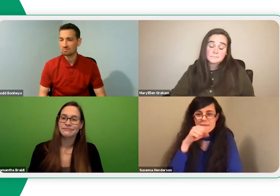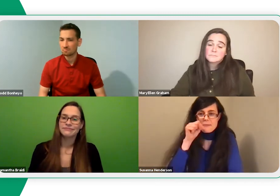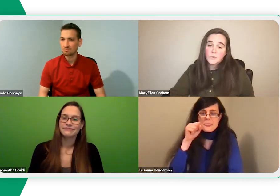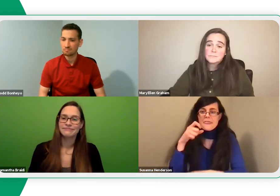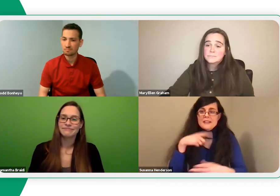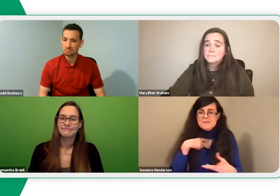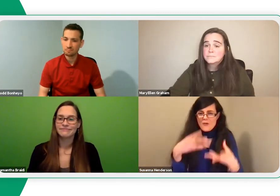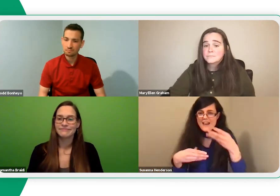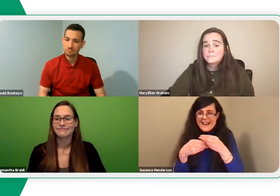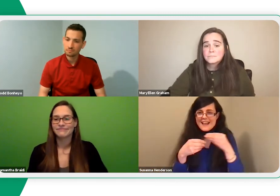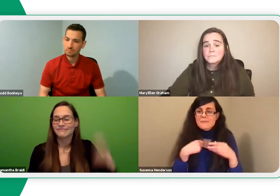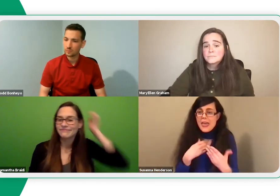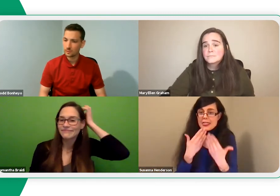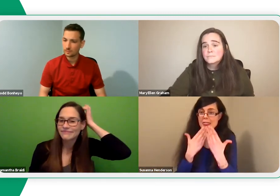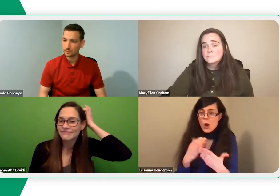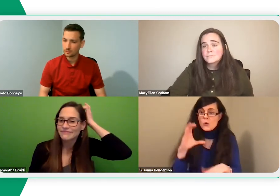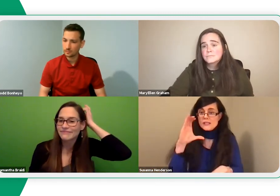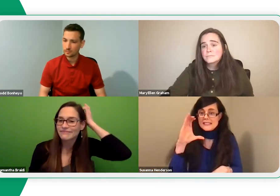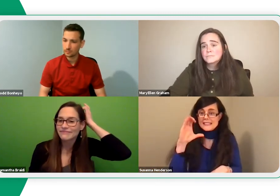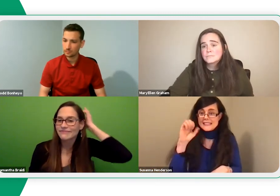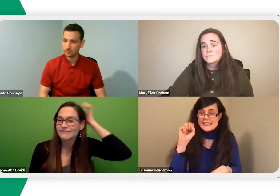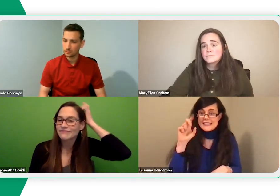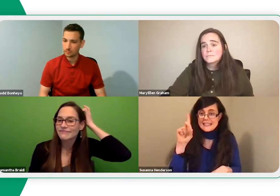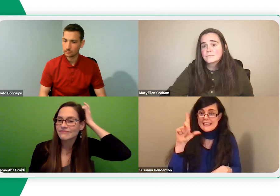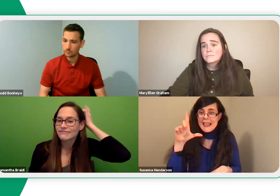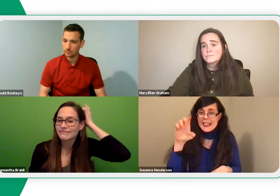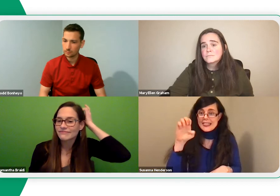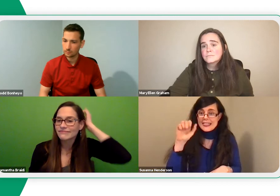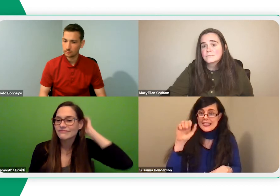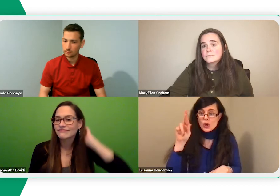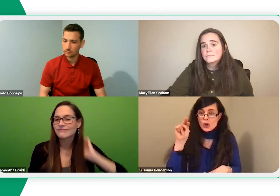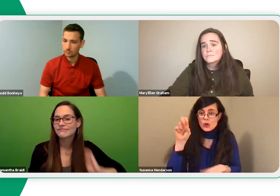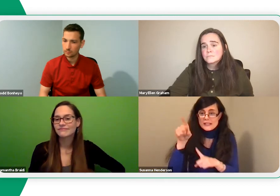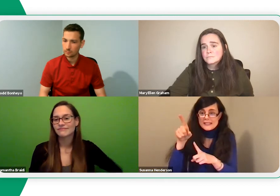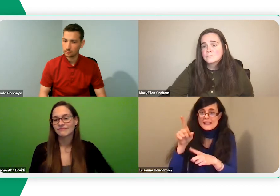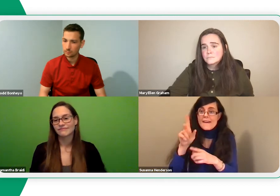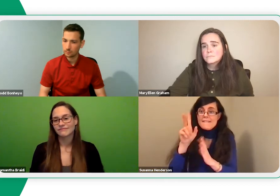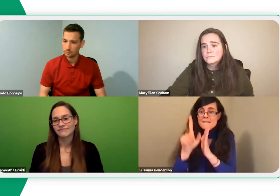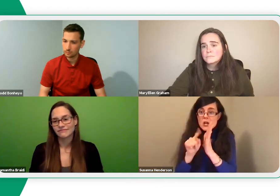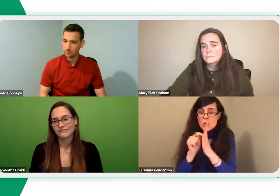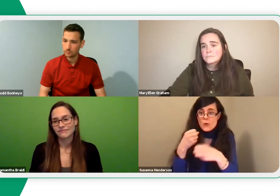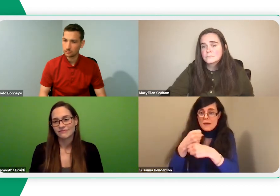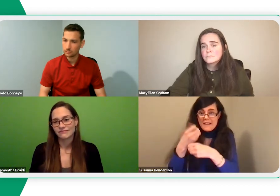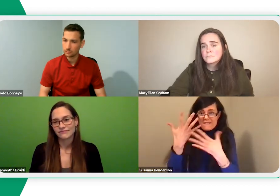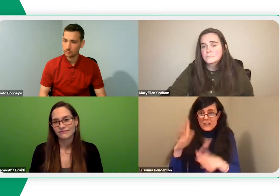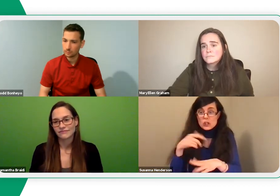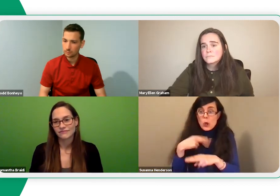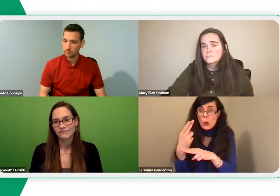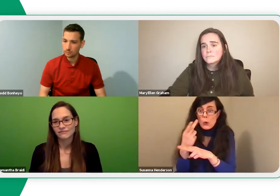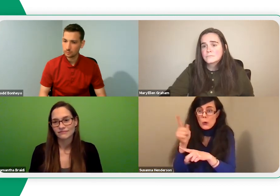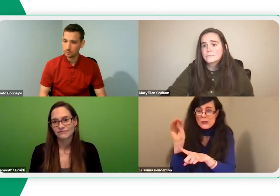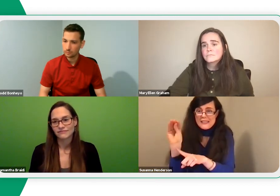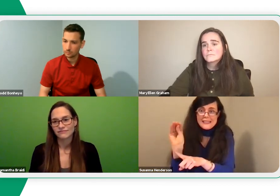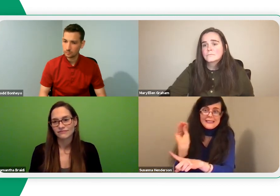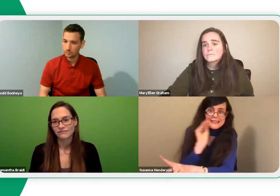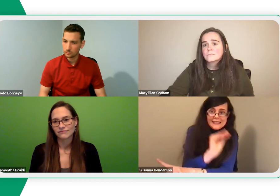ahead and meet that impulse and start working in these areas of teaching. I want to thank CSD Learns,